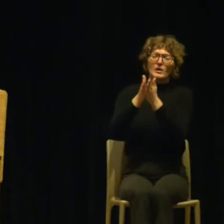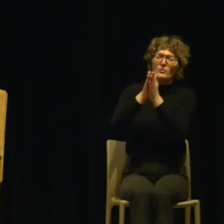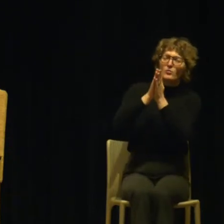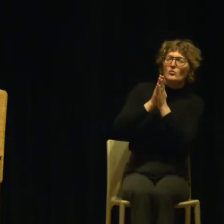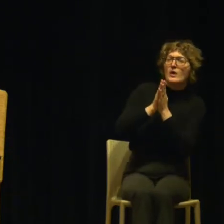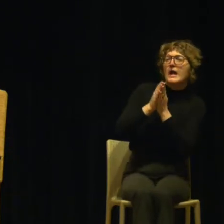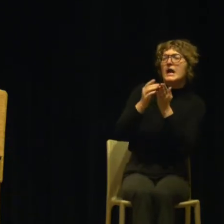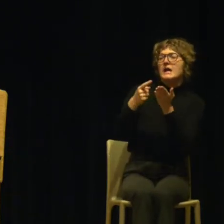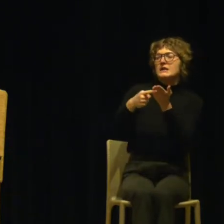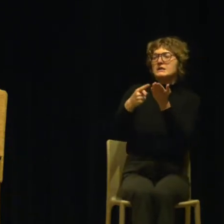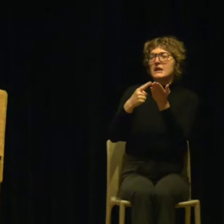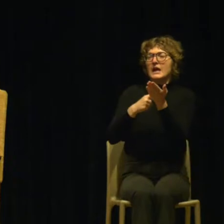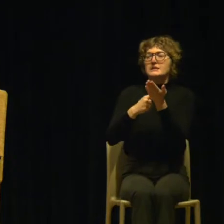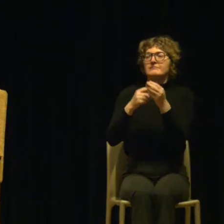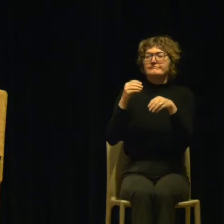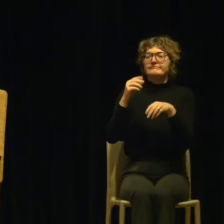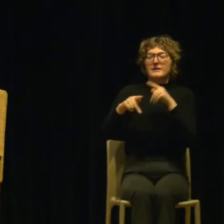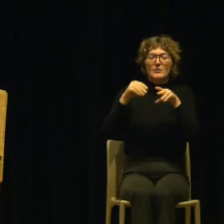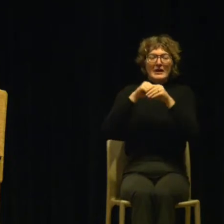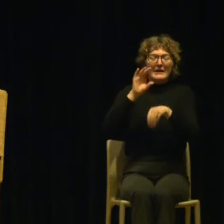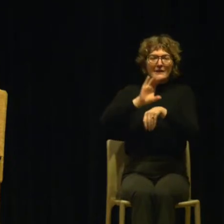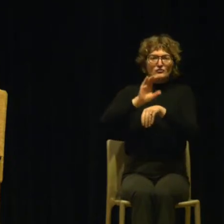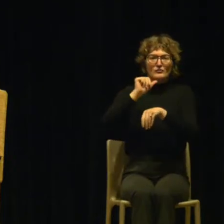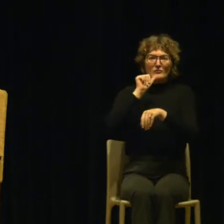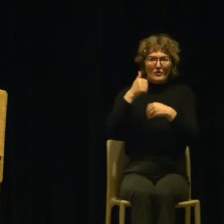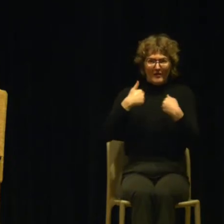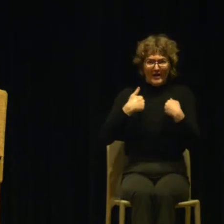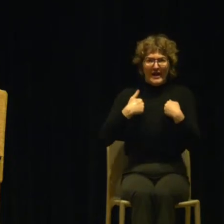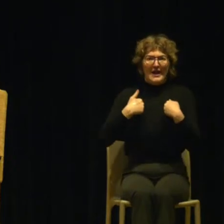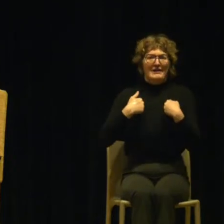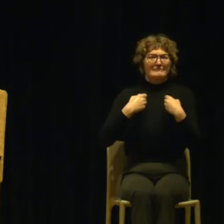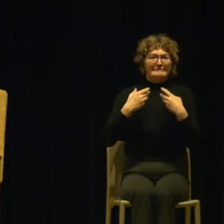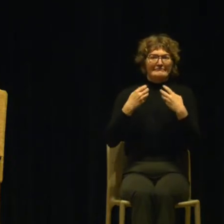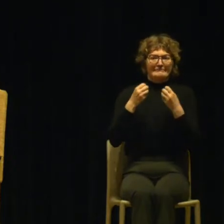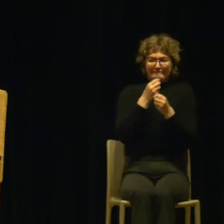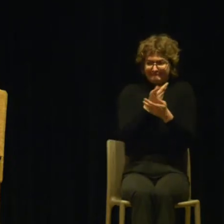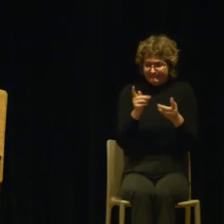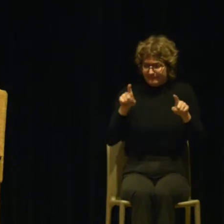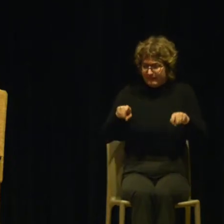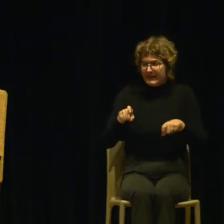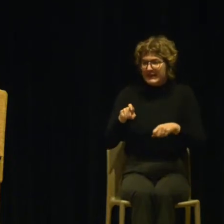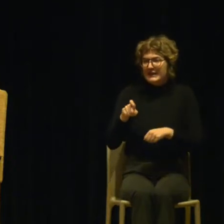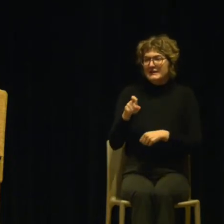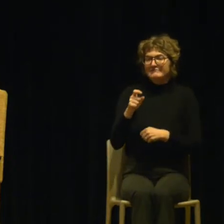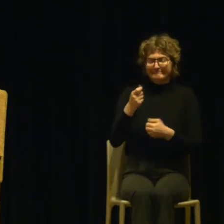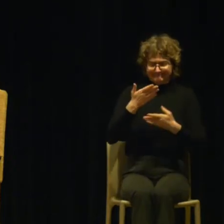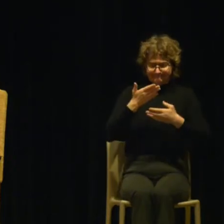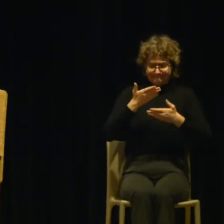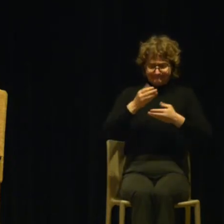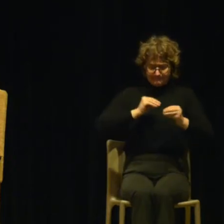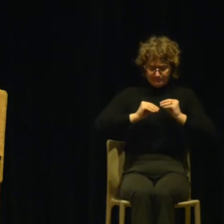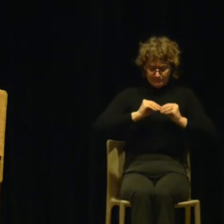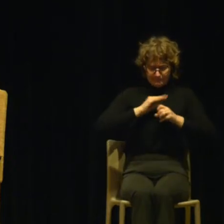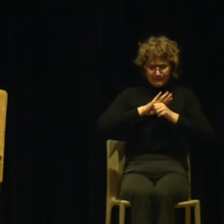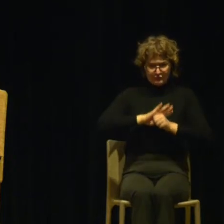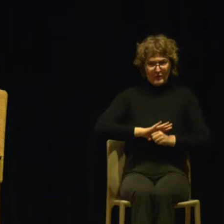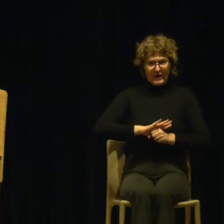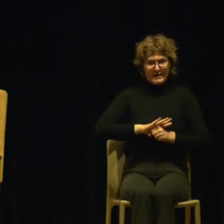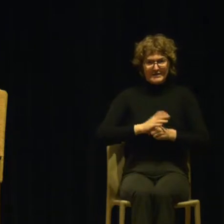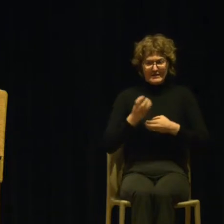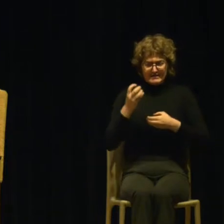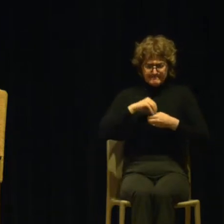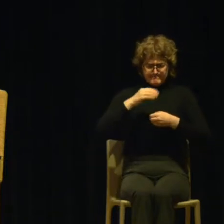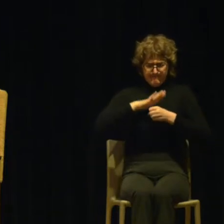you talked to somebody, but we didn't really have the tools that we needed to deal with stress, because you just bottle it